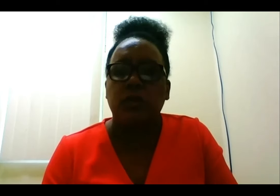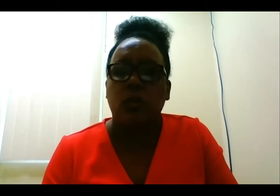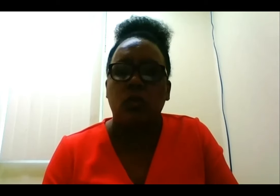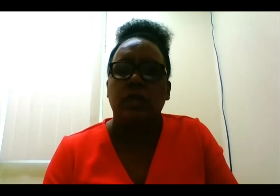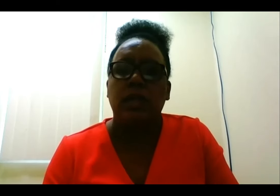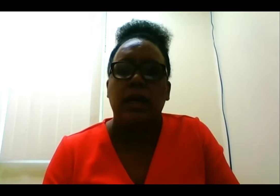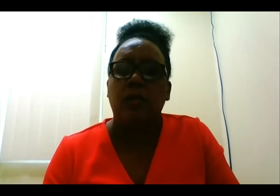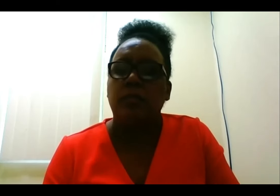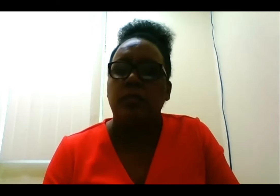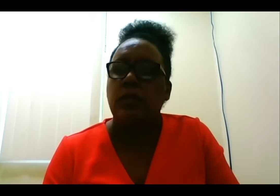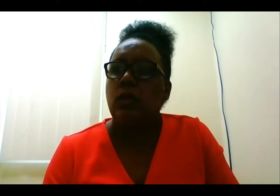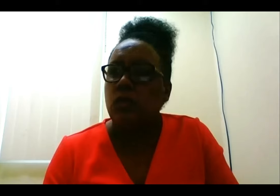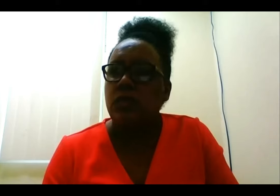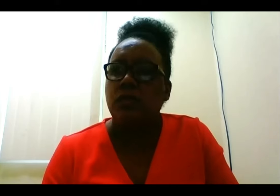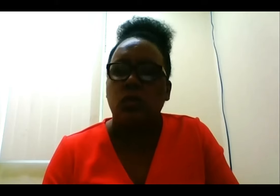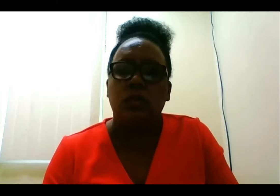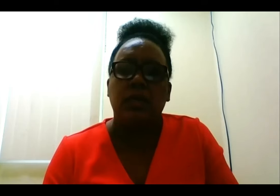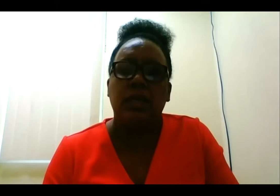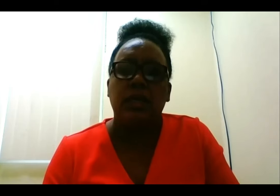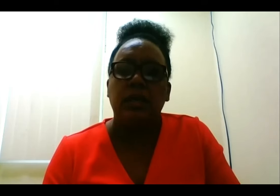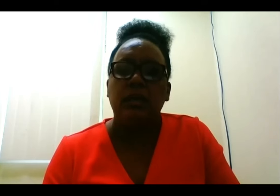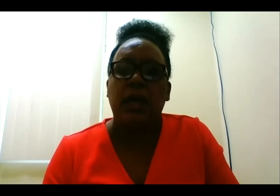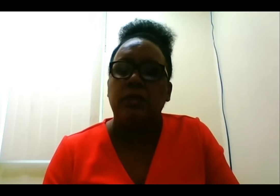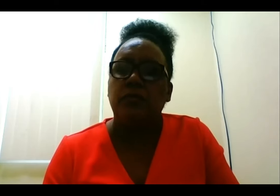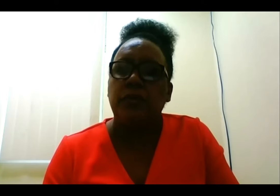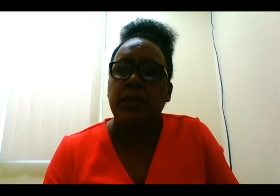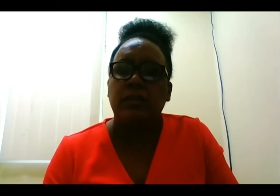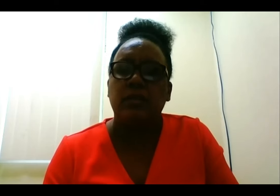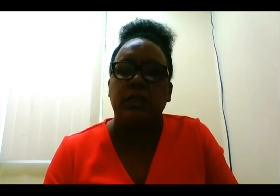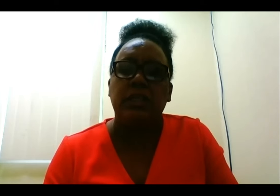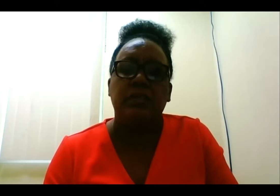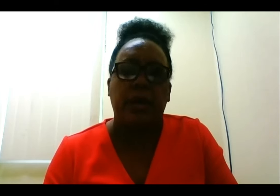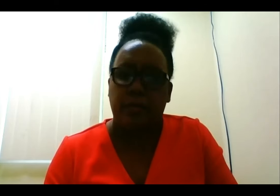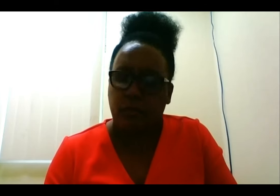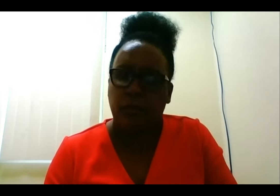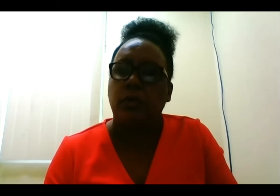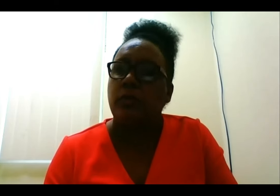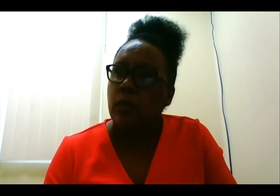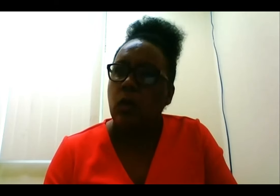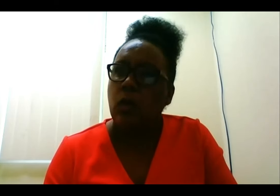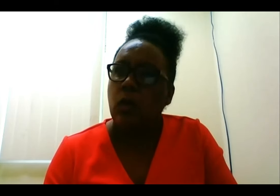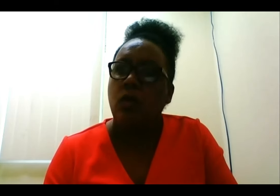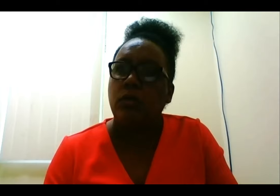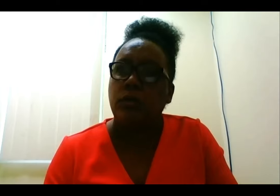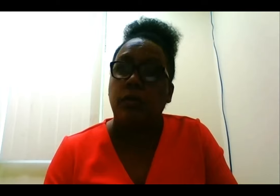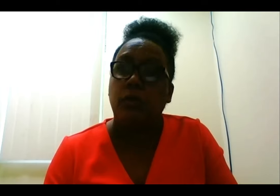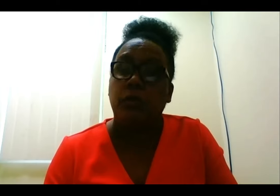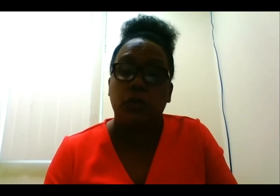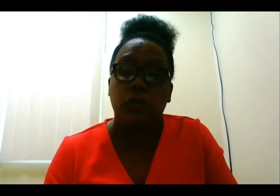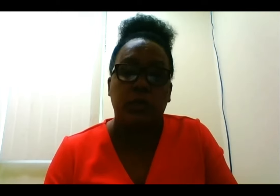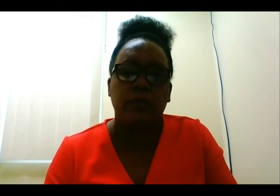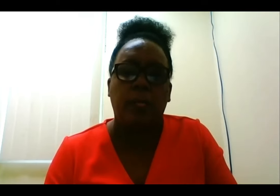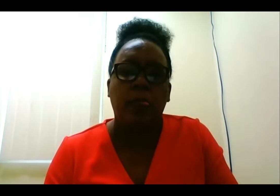schools, inclusive schools, and effective learning environments for all of our